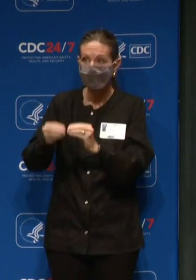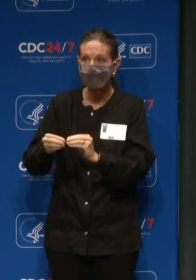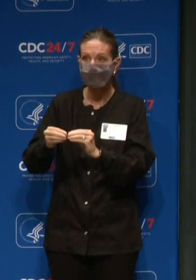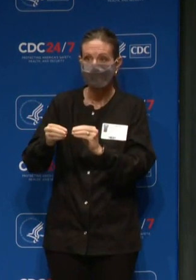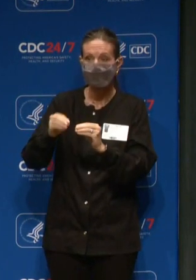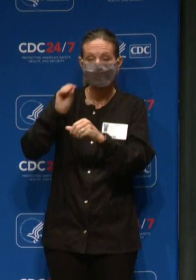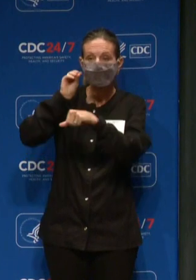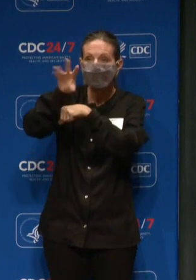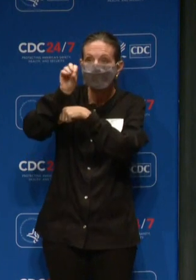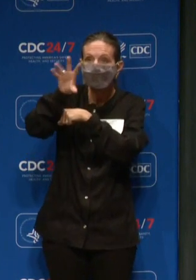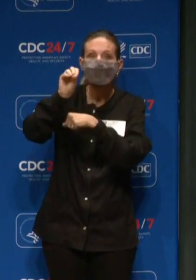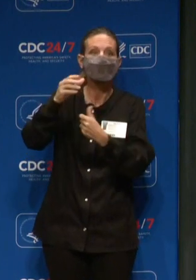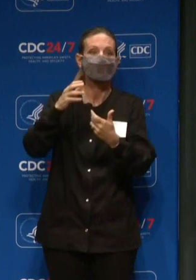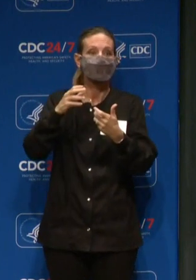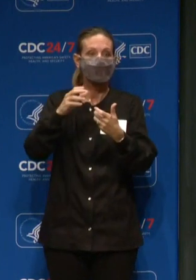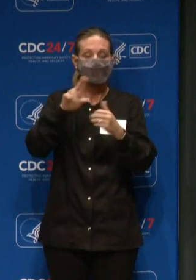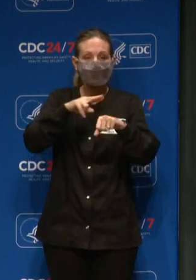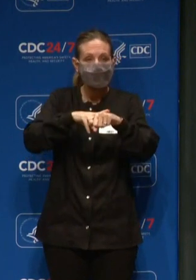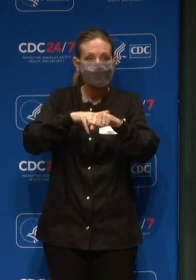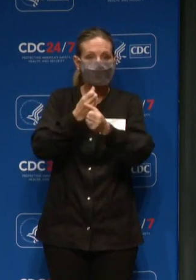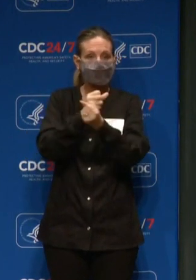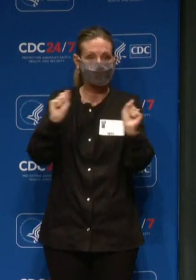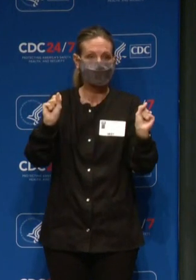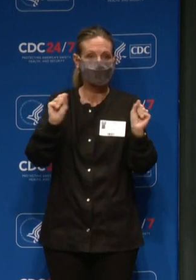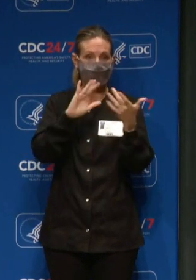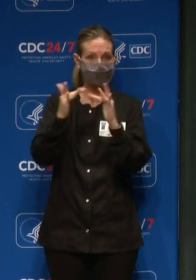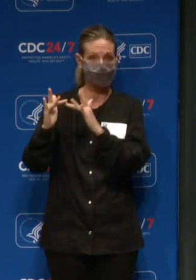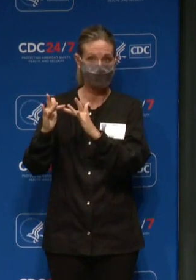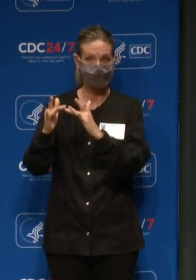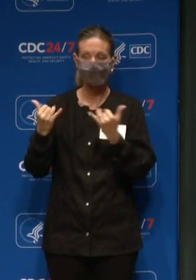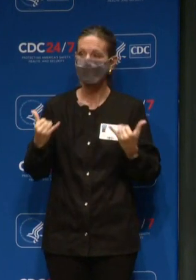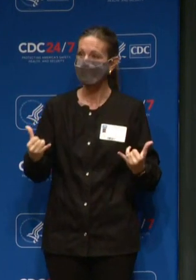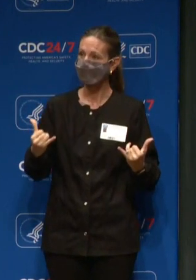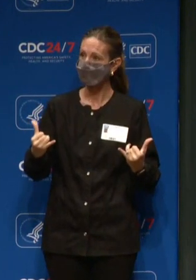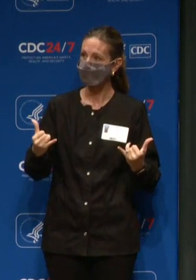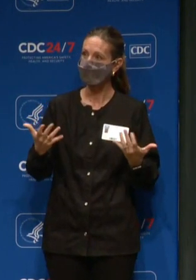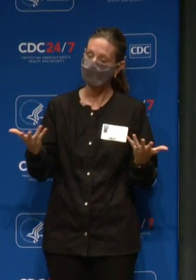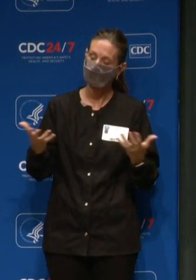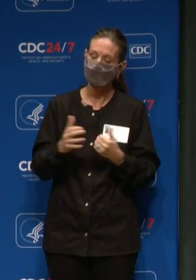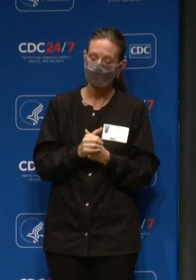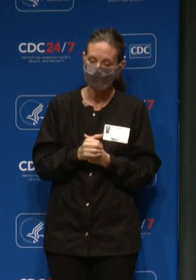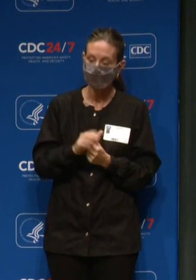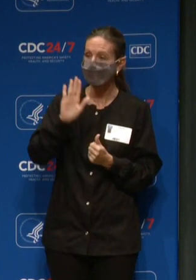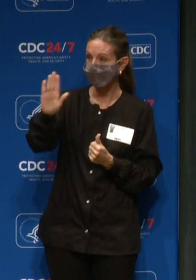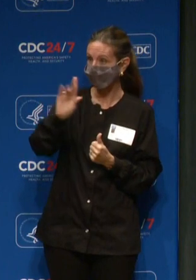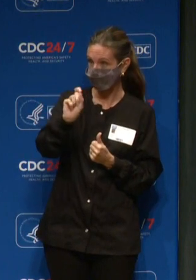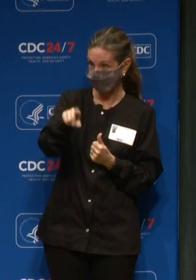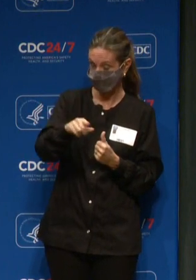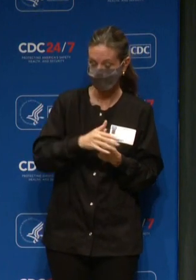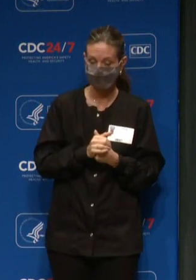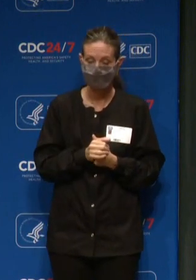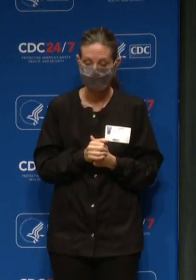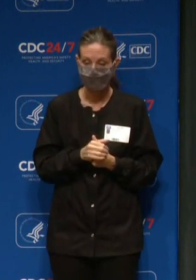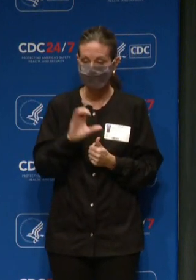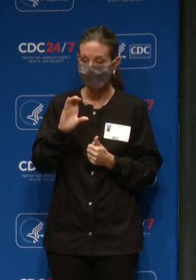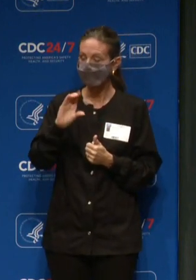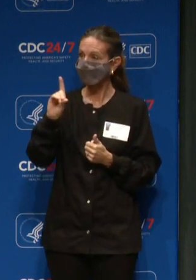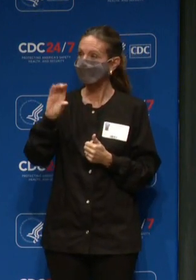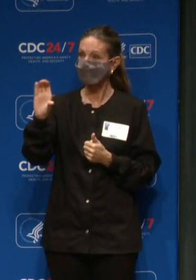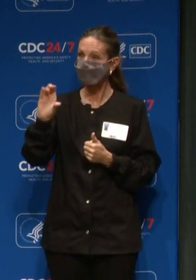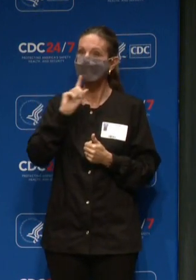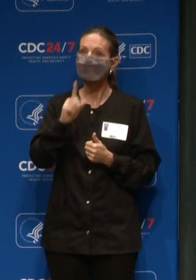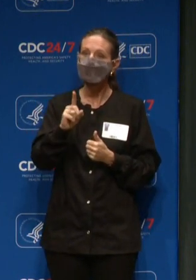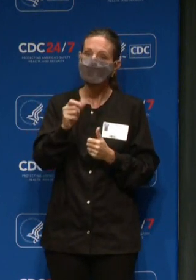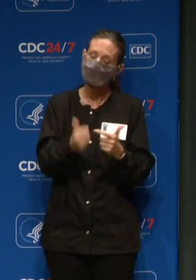Safety Network. In terms of the question that you asked, let me be really clear. The CDC is the premier